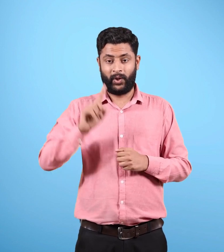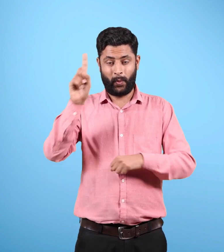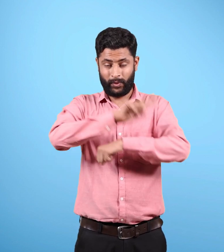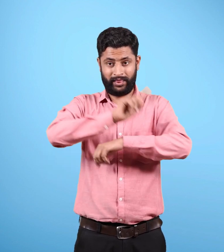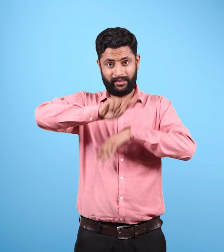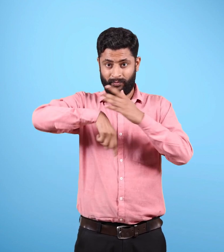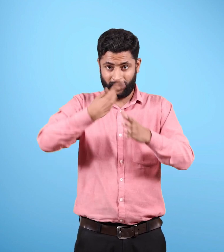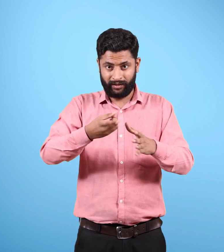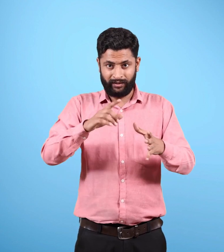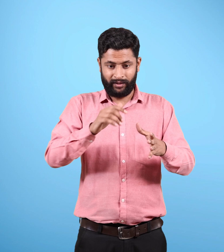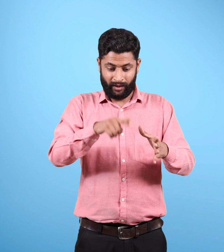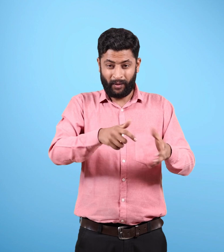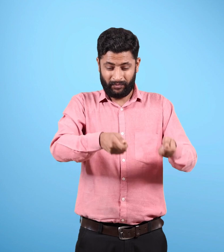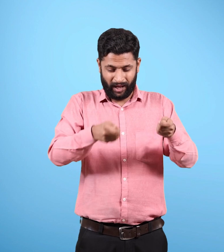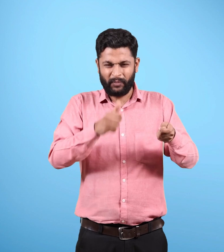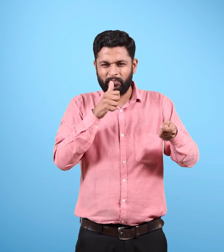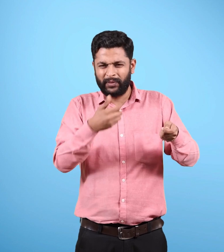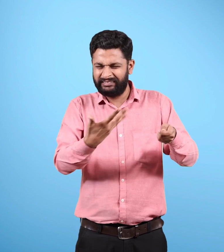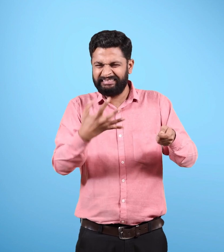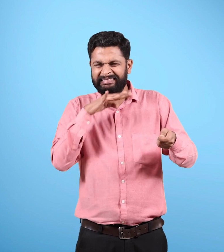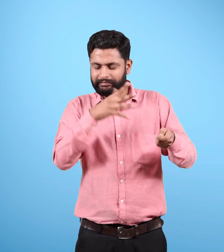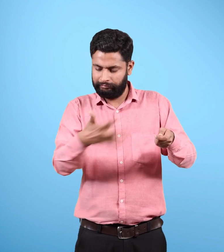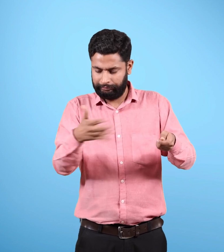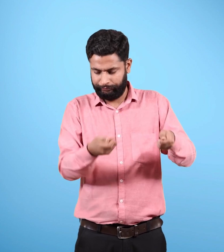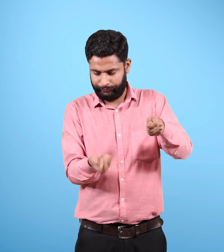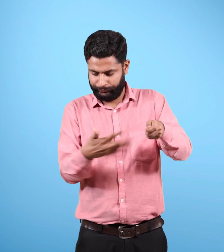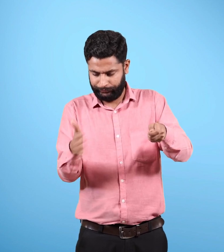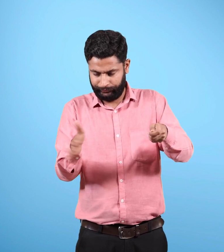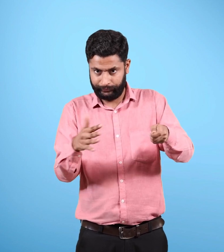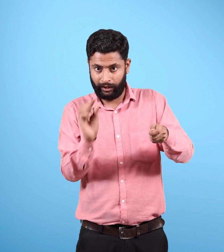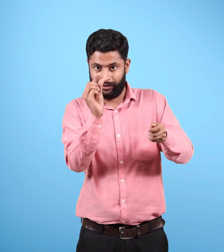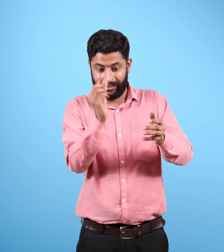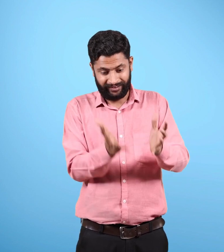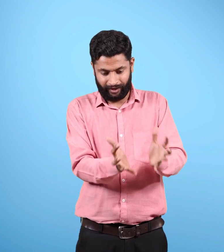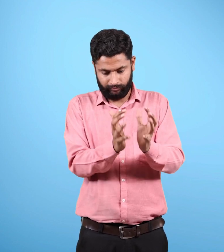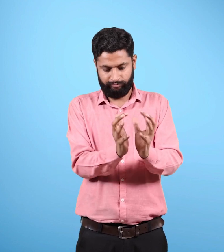Next day, drain the water completely and leave the seeds in the vessel.